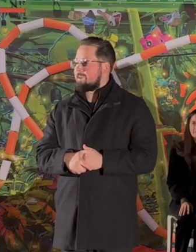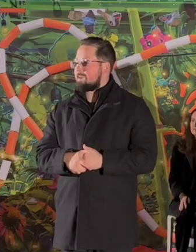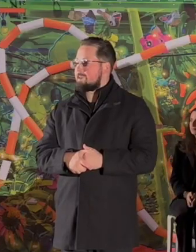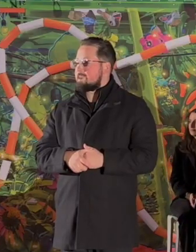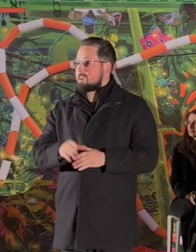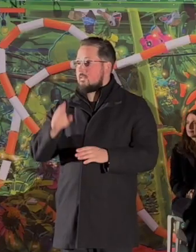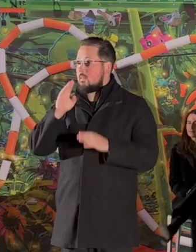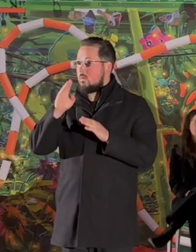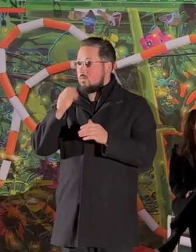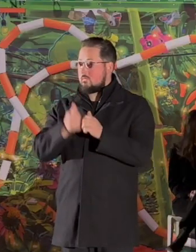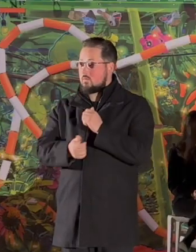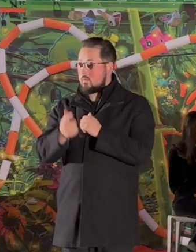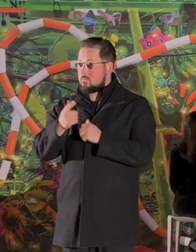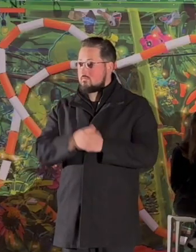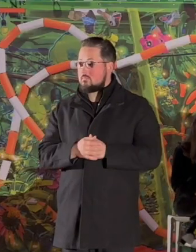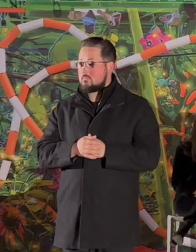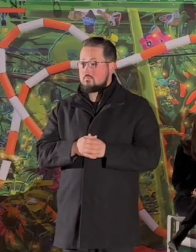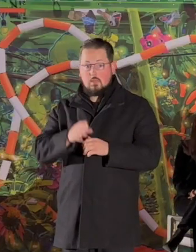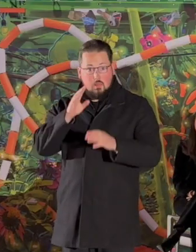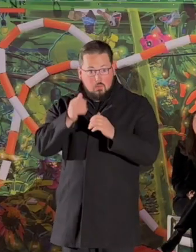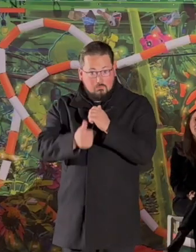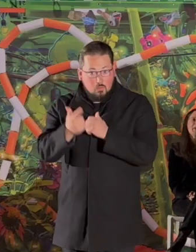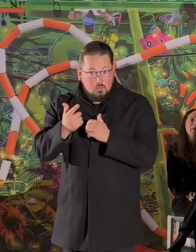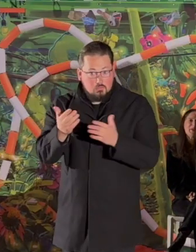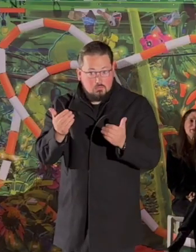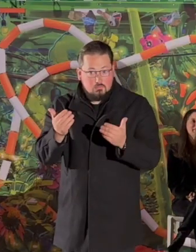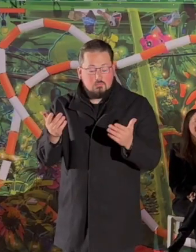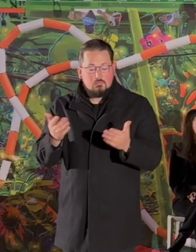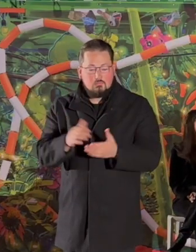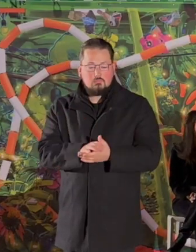Hello, everyone. Hello, everyone.